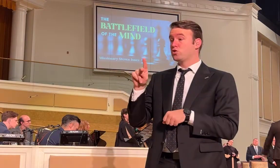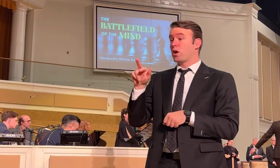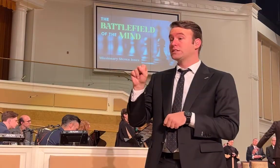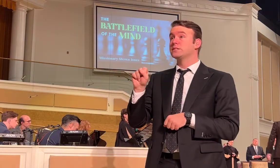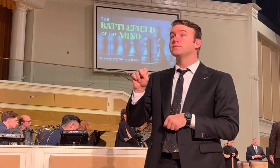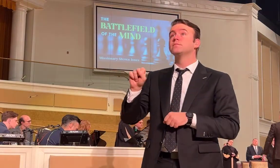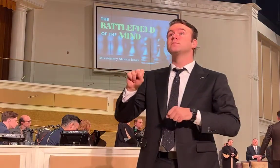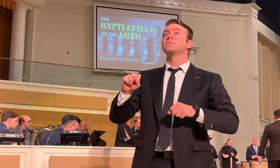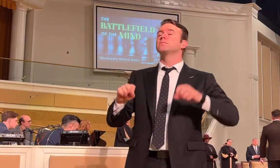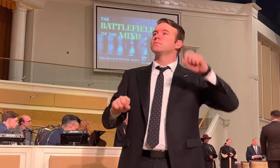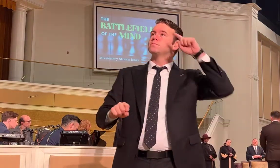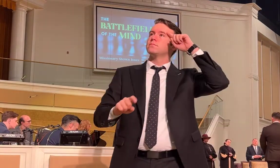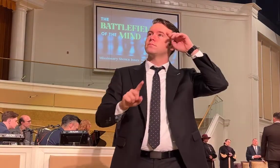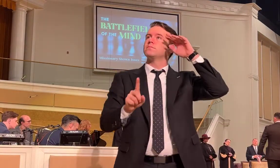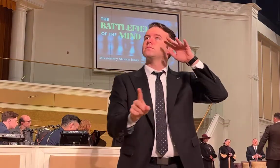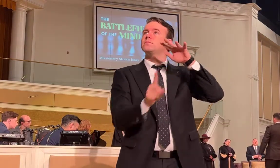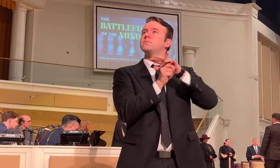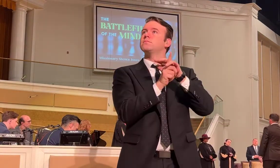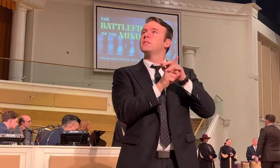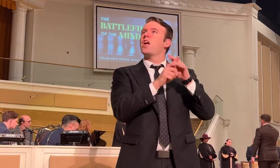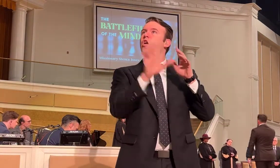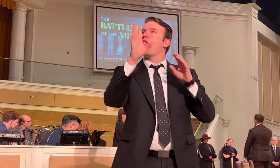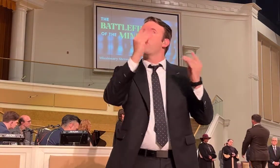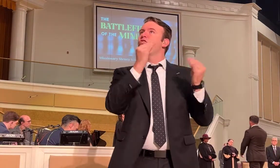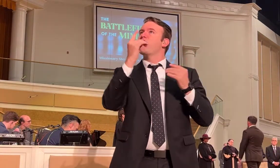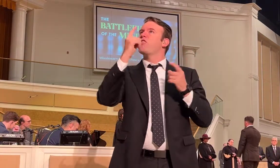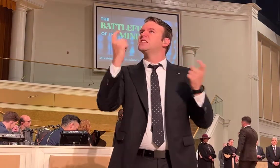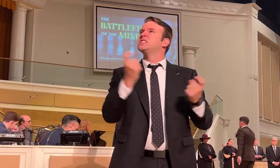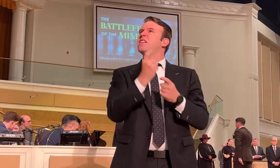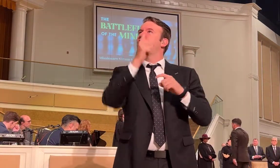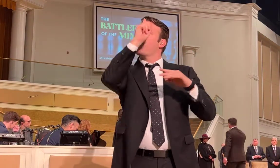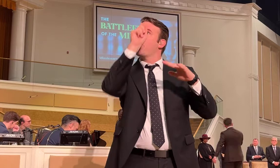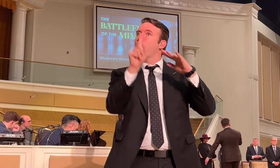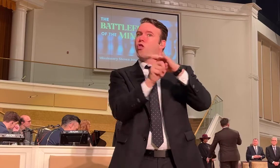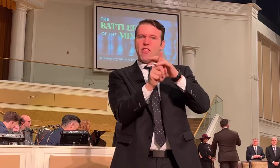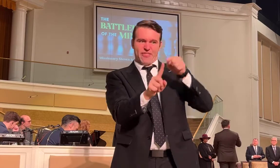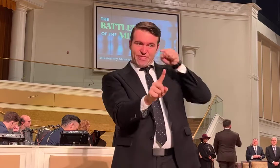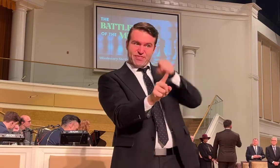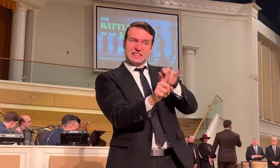simple thought. Those are the fiery darts of the adversary.